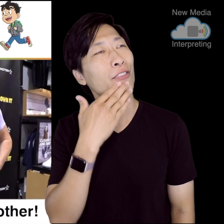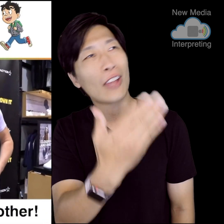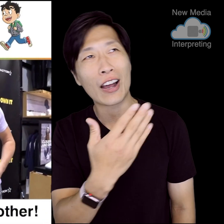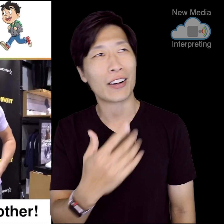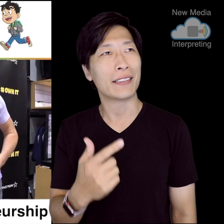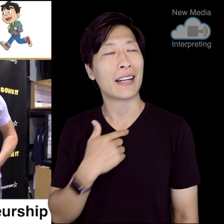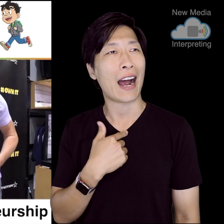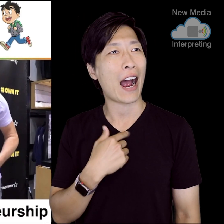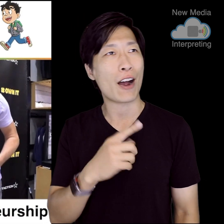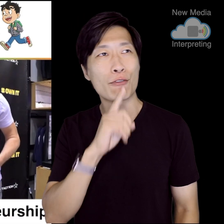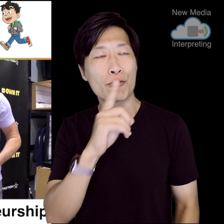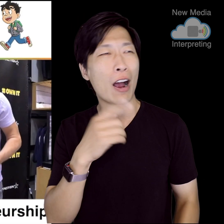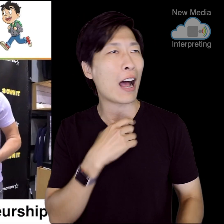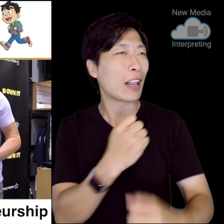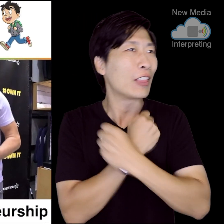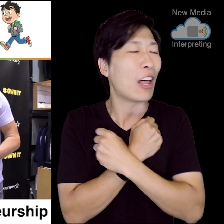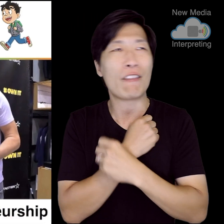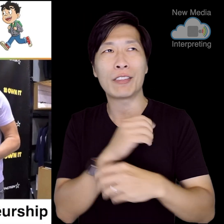Thank you, brother.